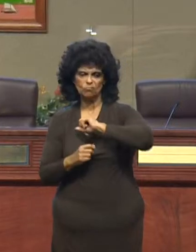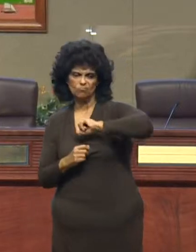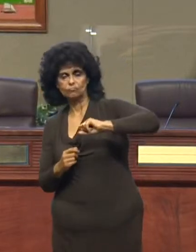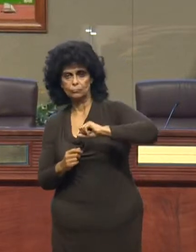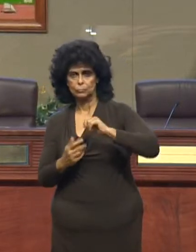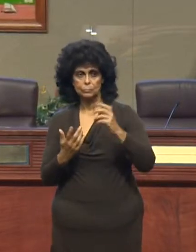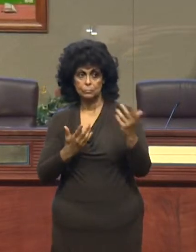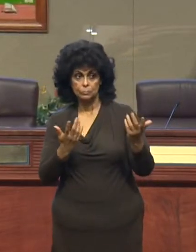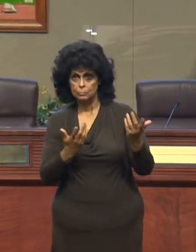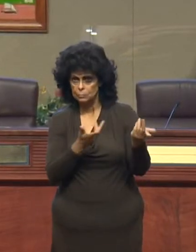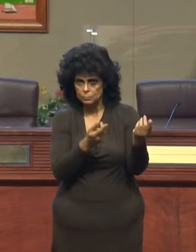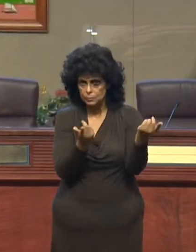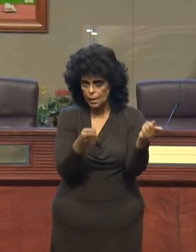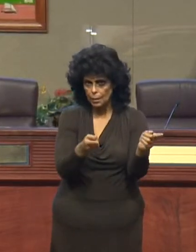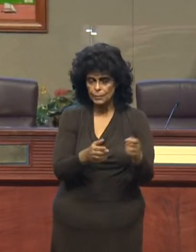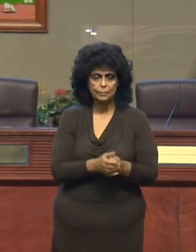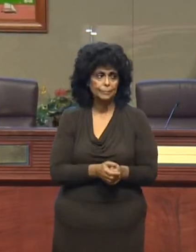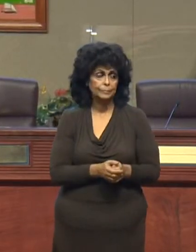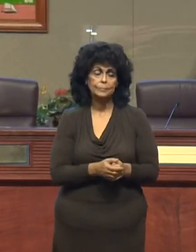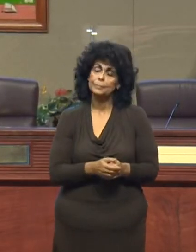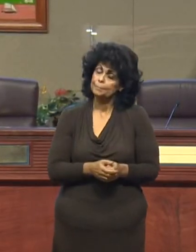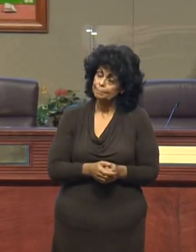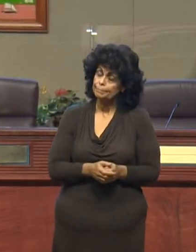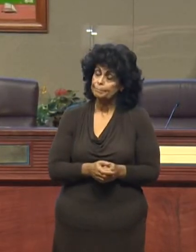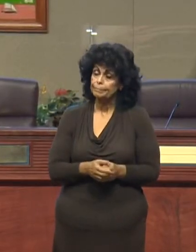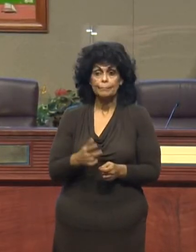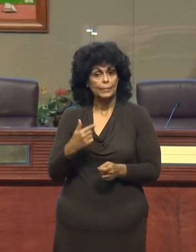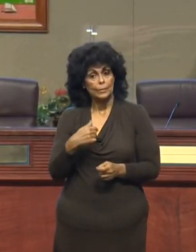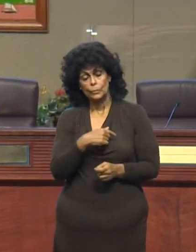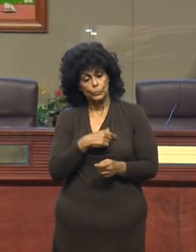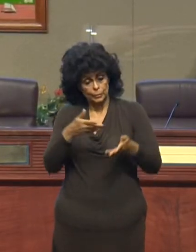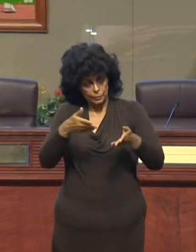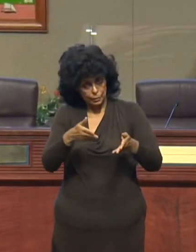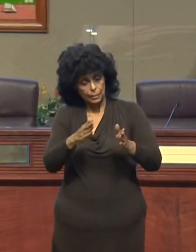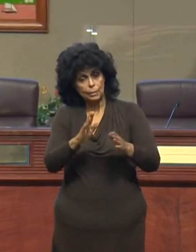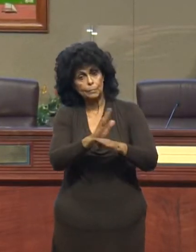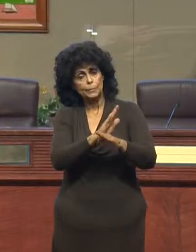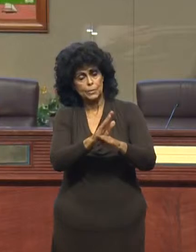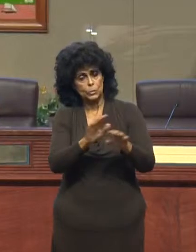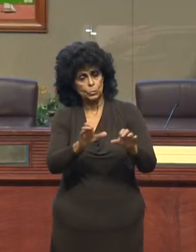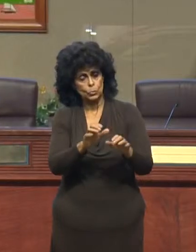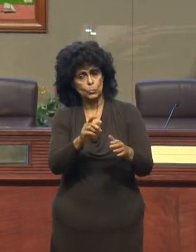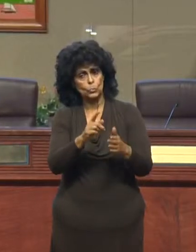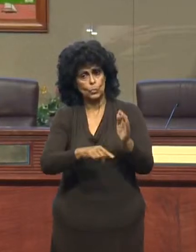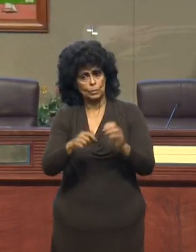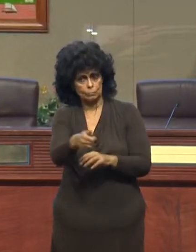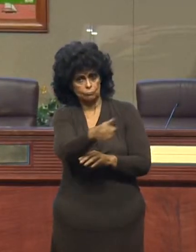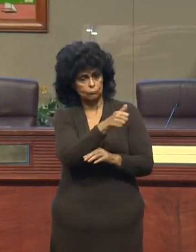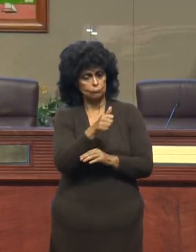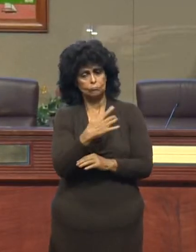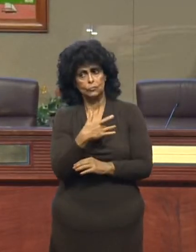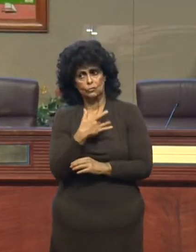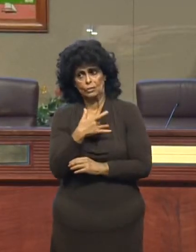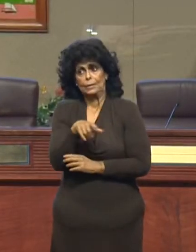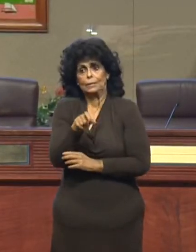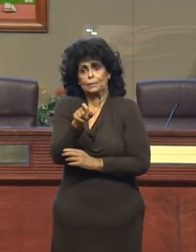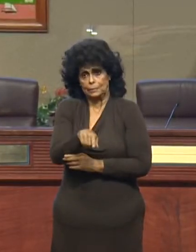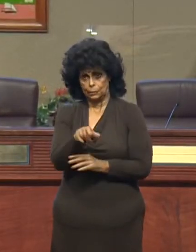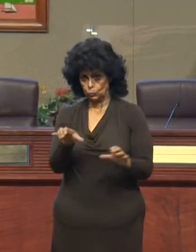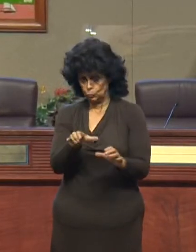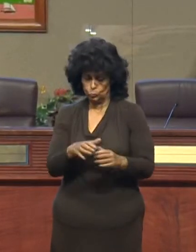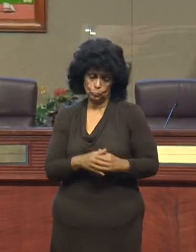Well, we are going to leave that up to businesses to do what they think they need to do in regards